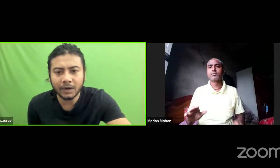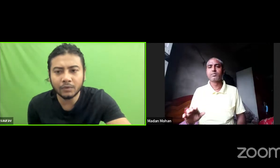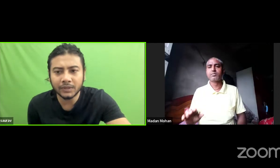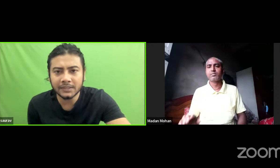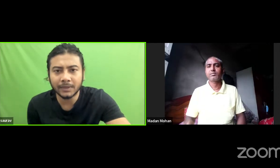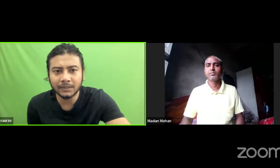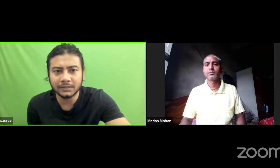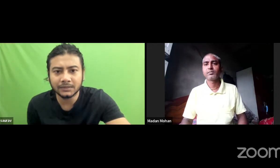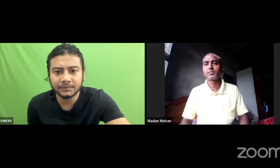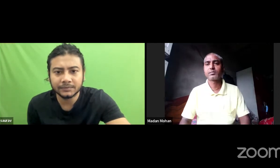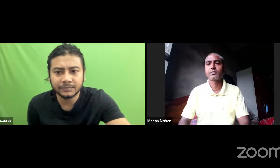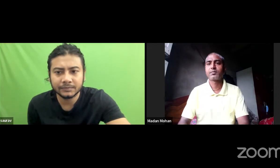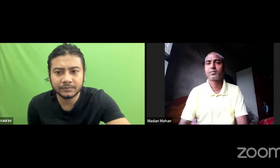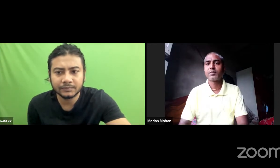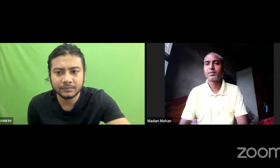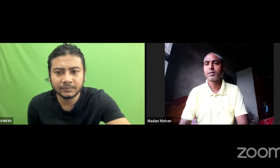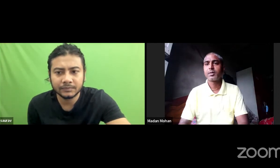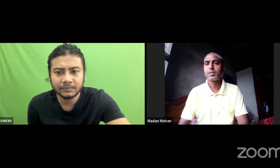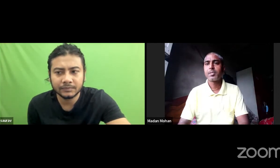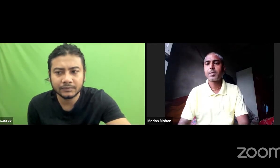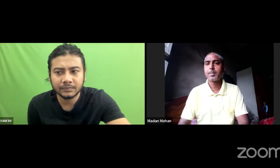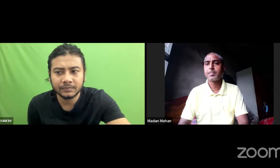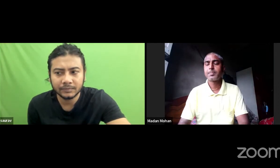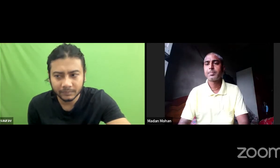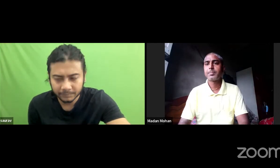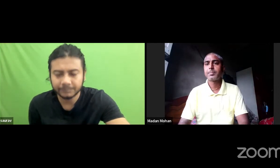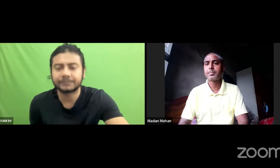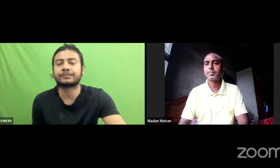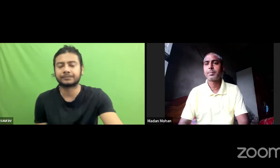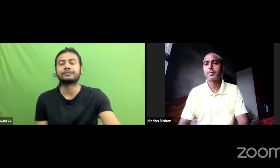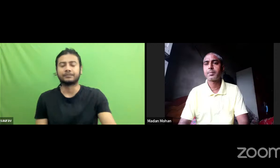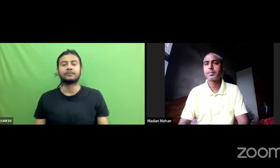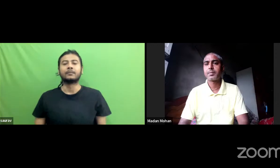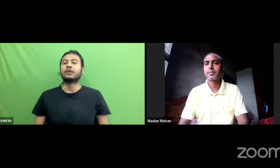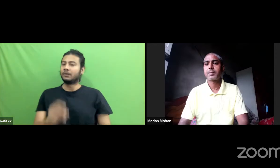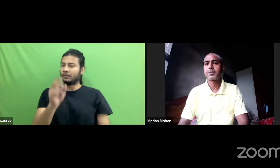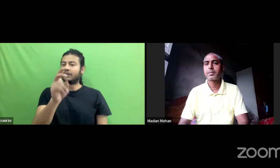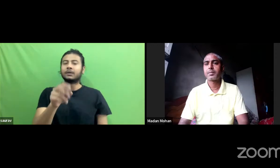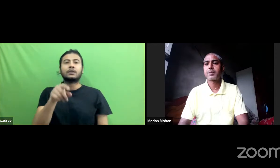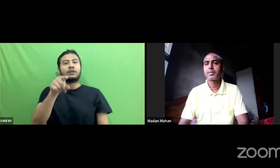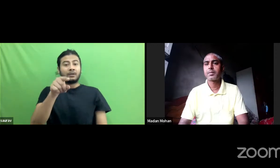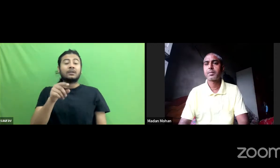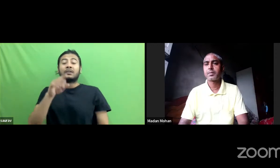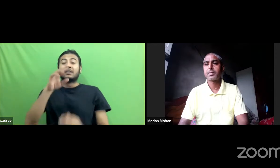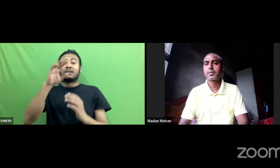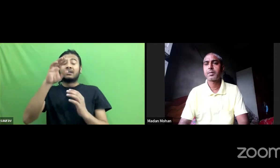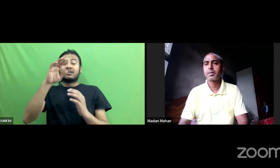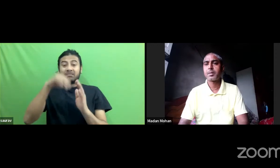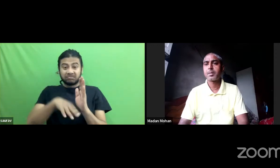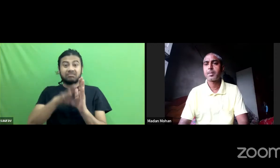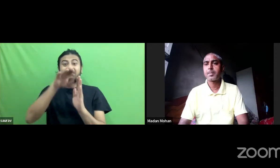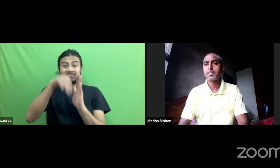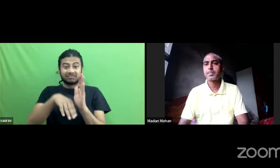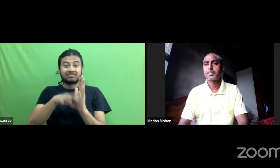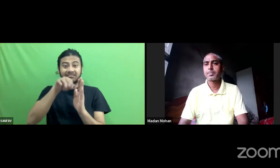around this, Mataji? So what do? You maintain a diary and you note down